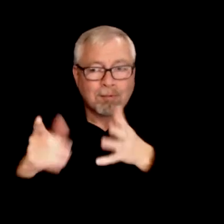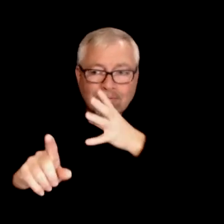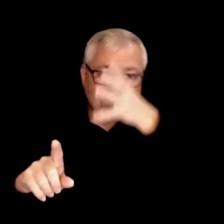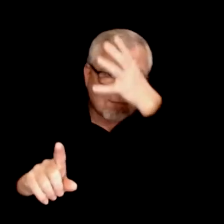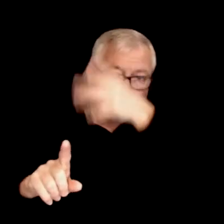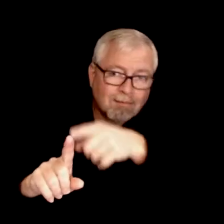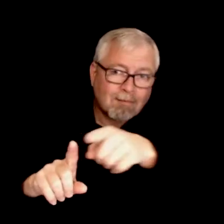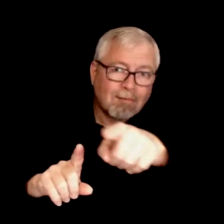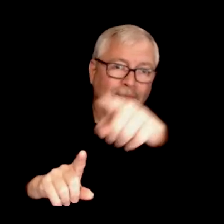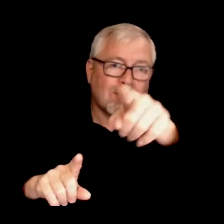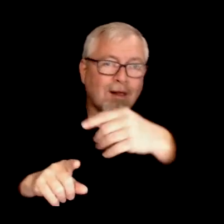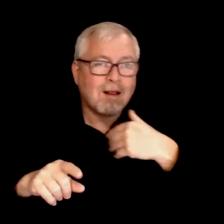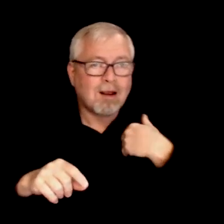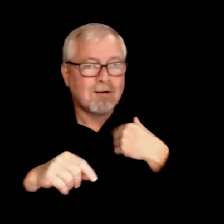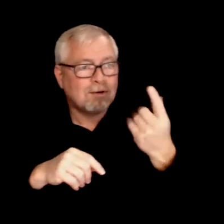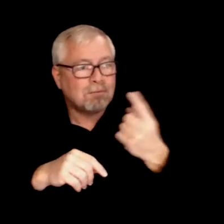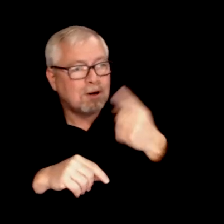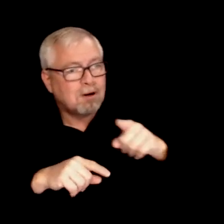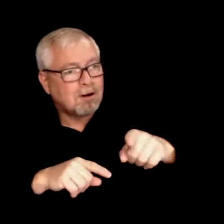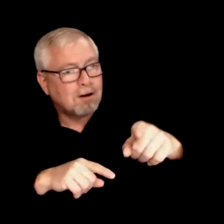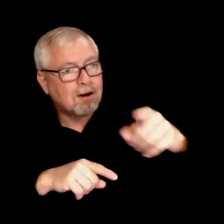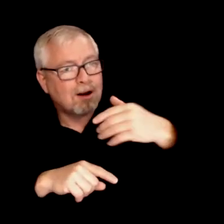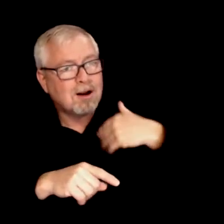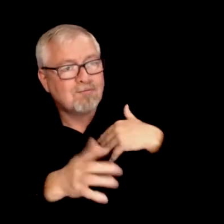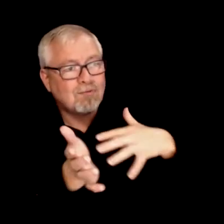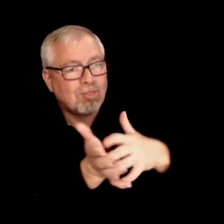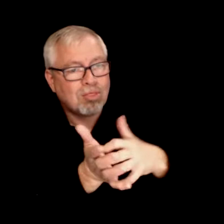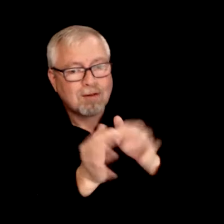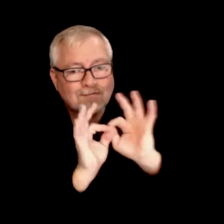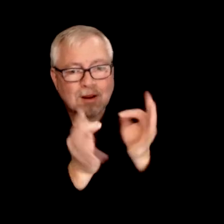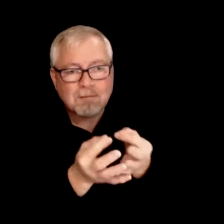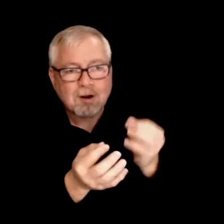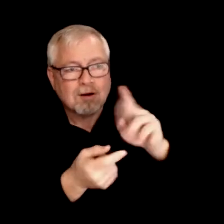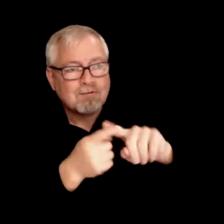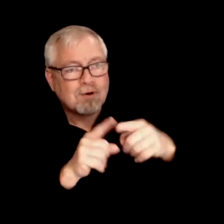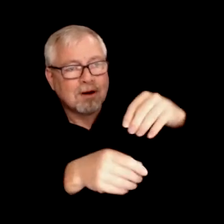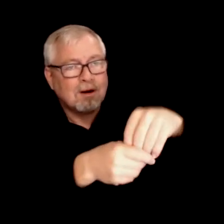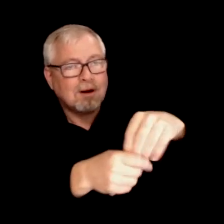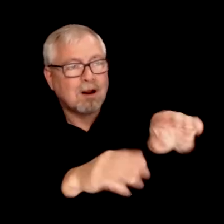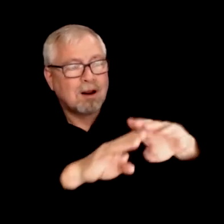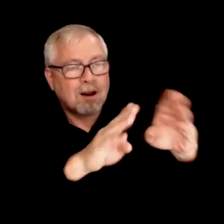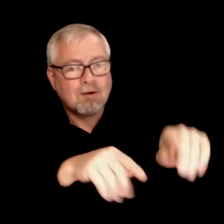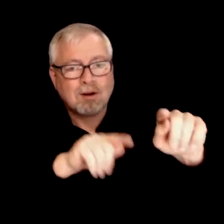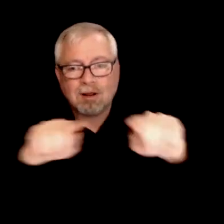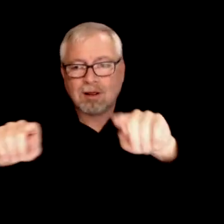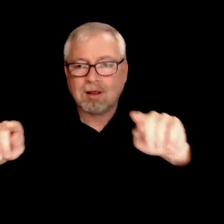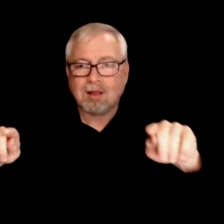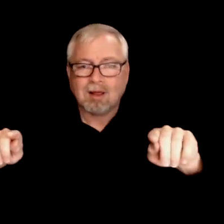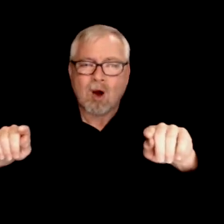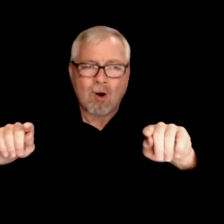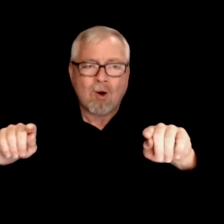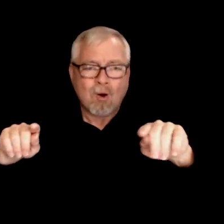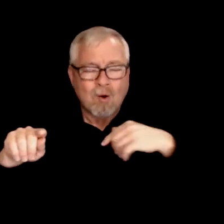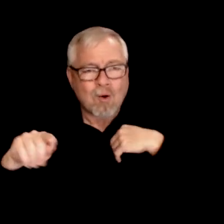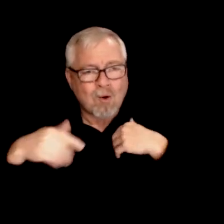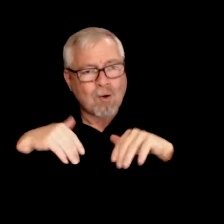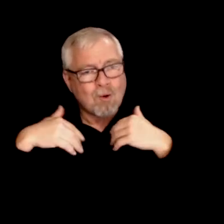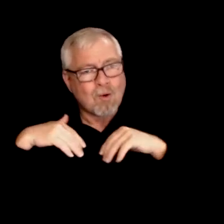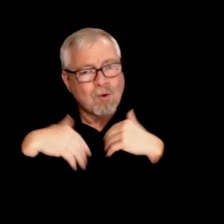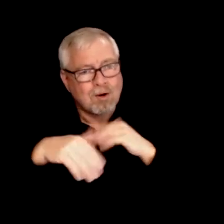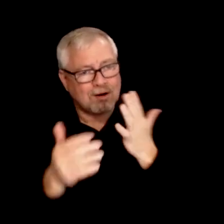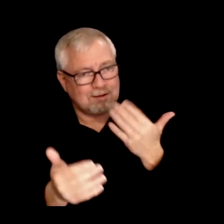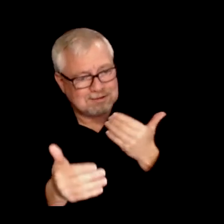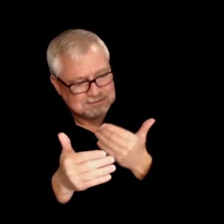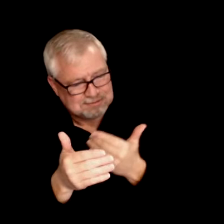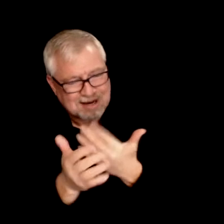most vulnerable. As I mentioned, we're too fast approaching 5,000 deaths in Minnesota. And what